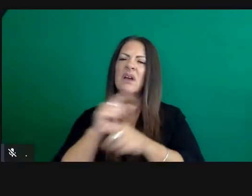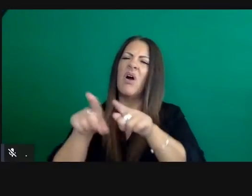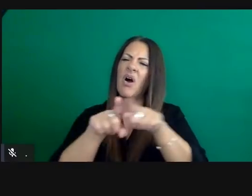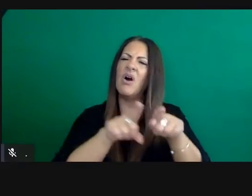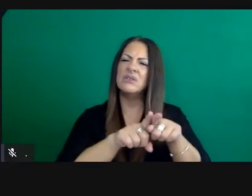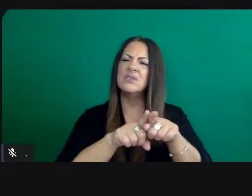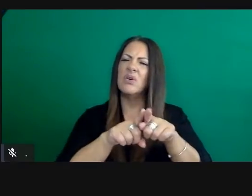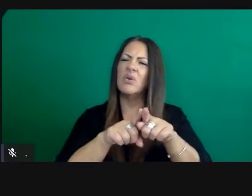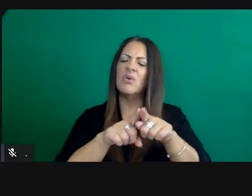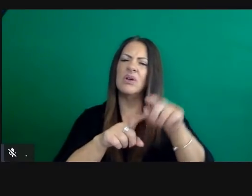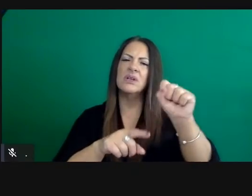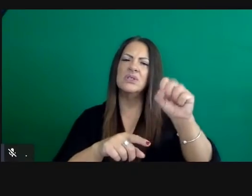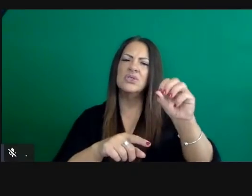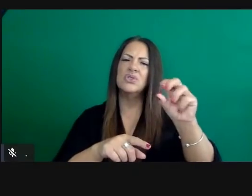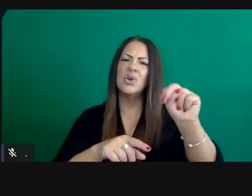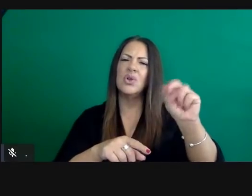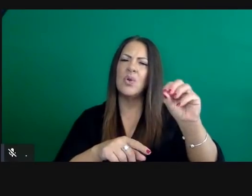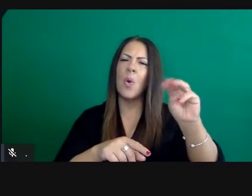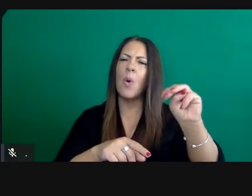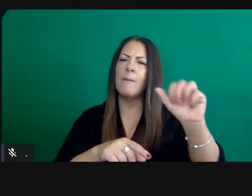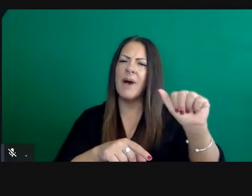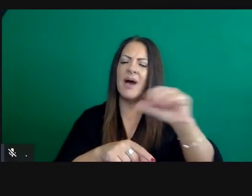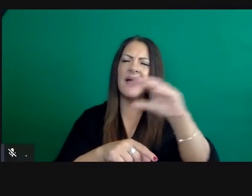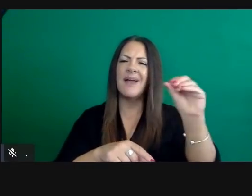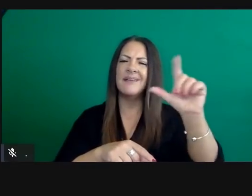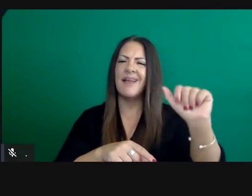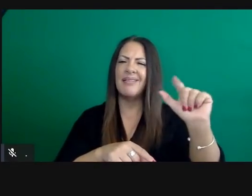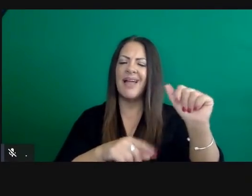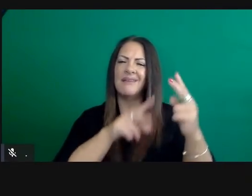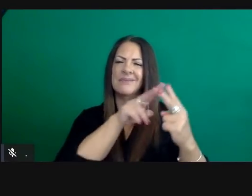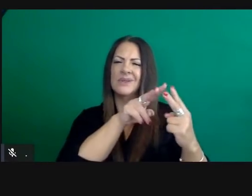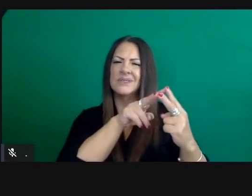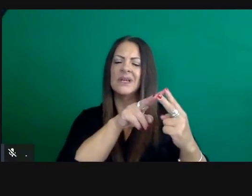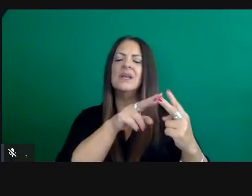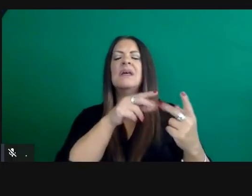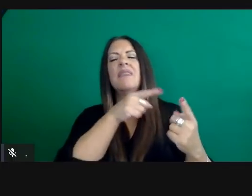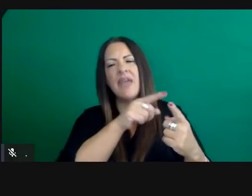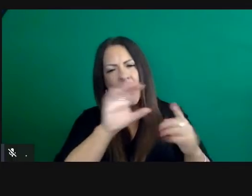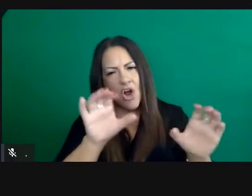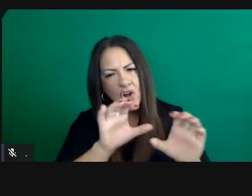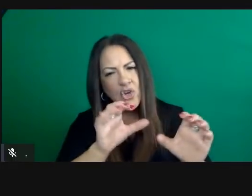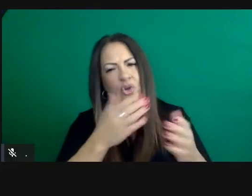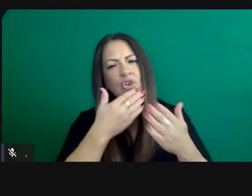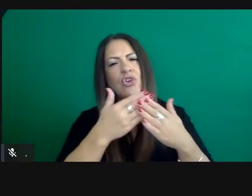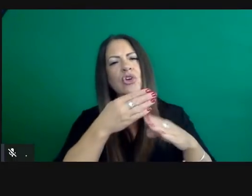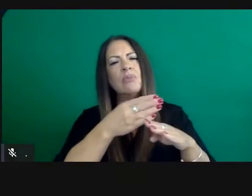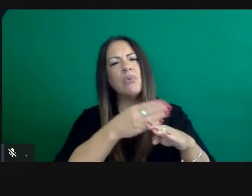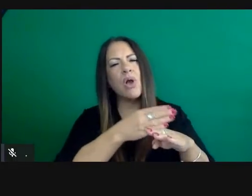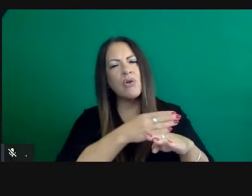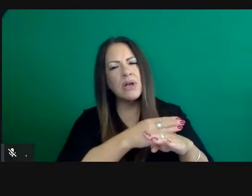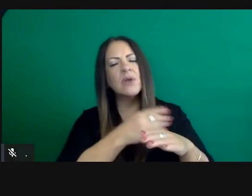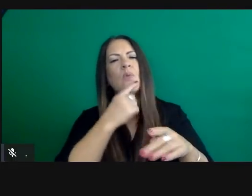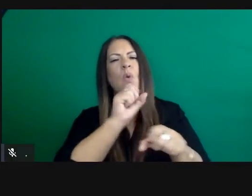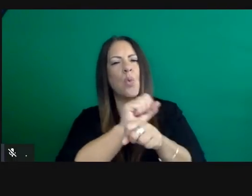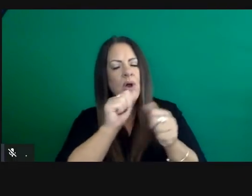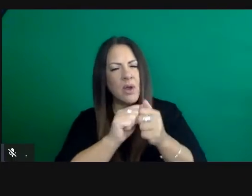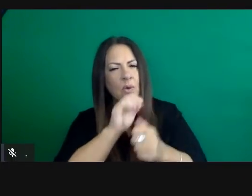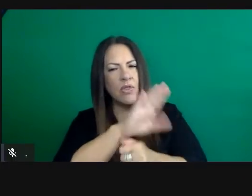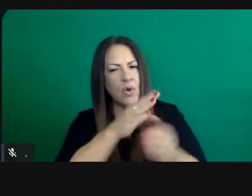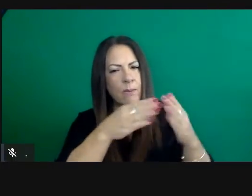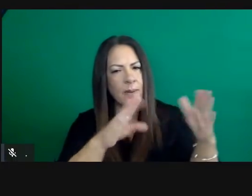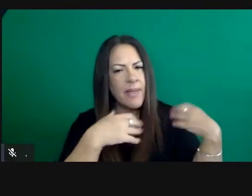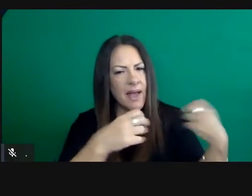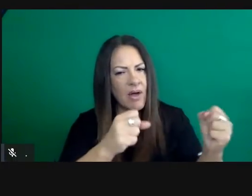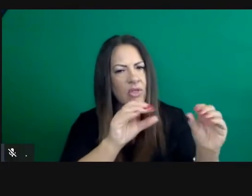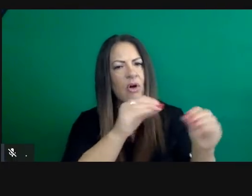you mentioned, Sonoma and LA, are making good progress. We're working closely with their public health leaders who are